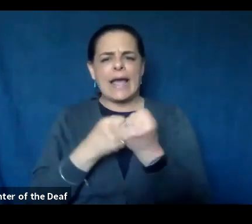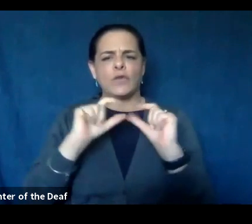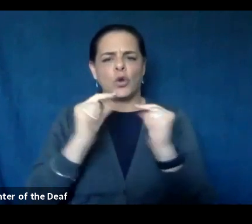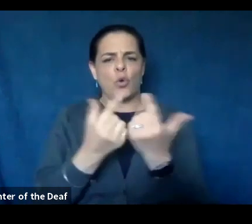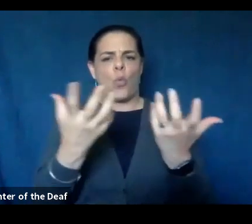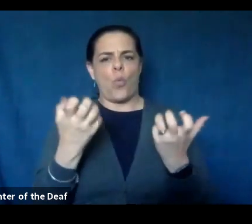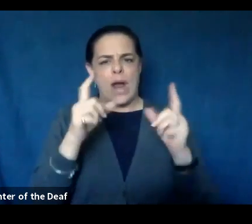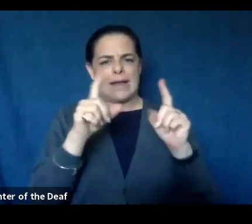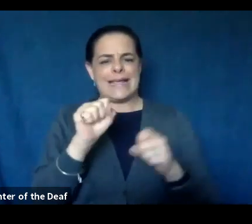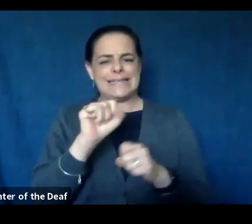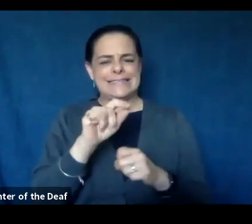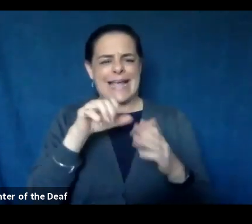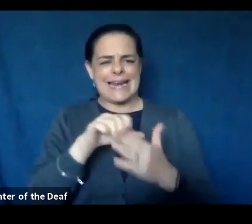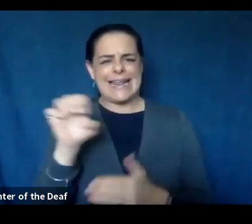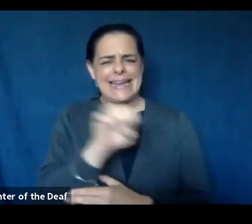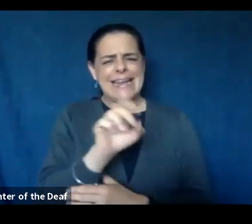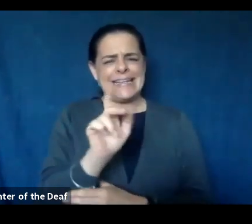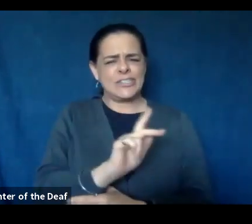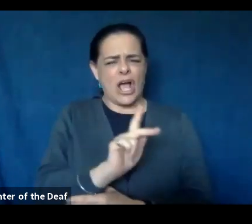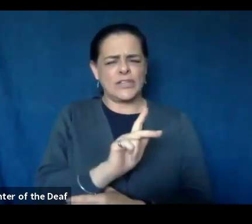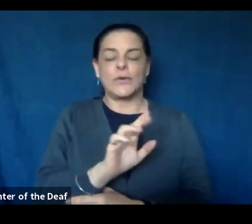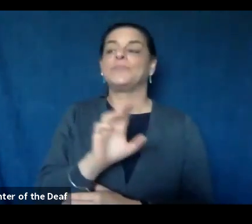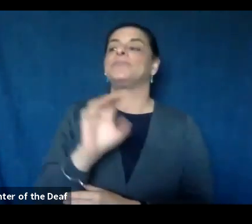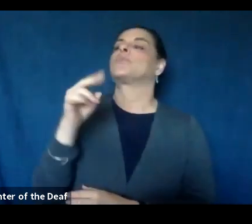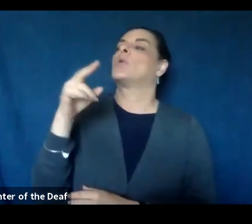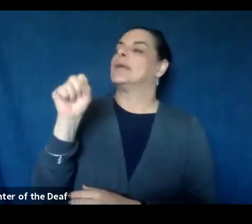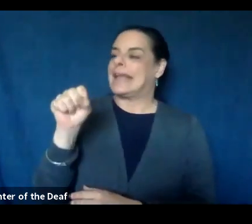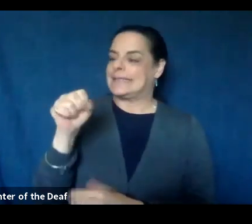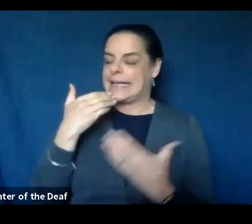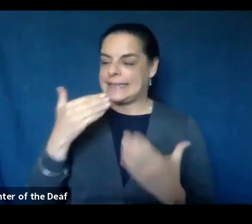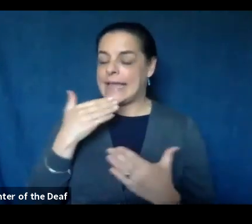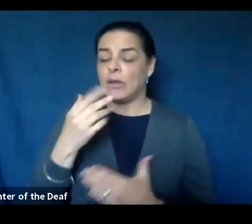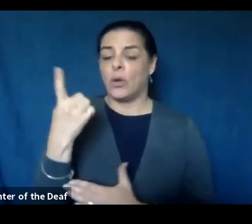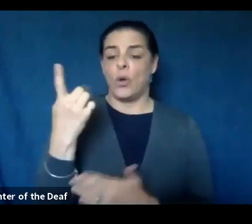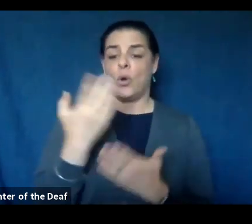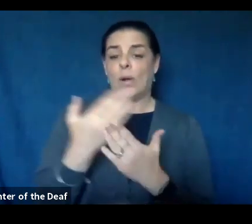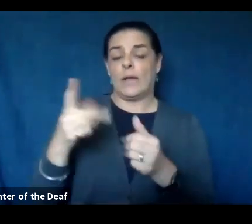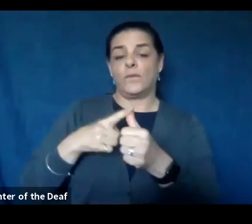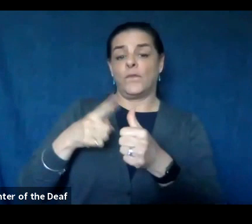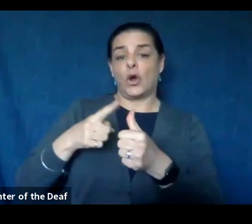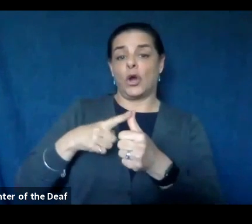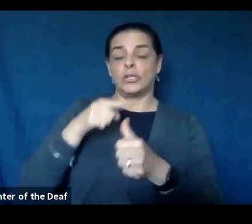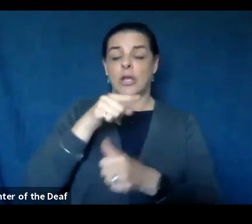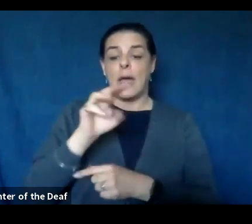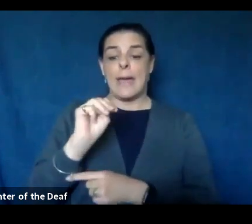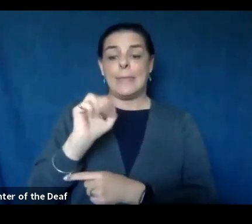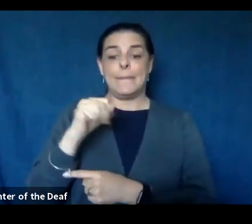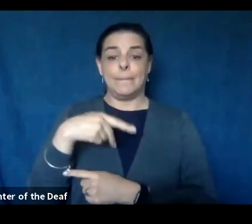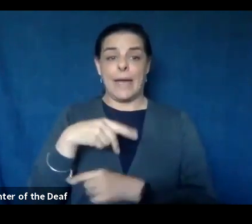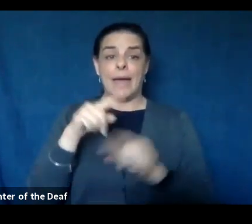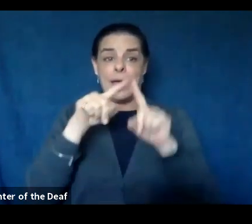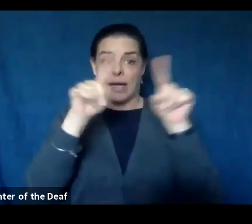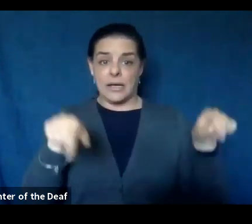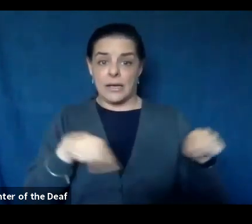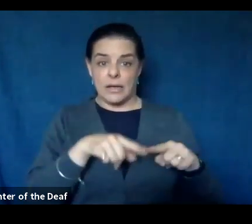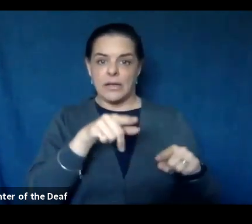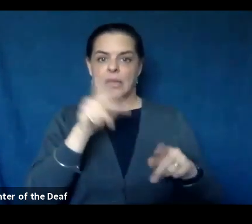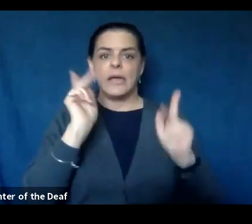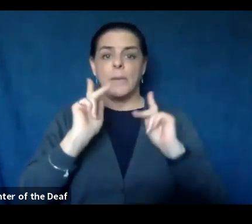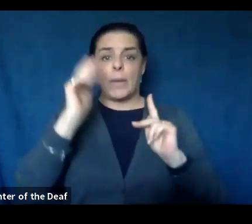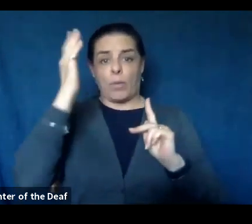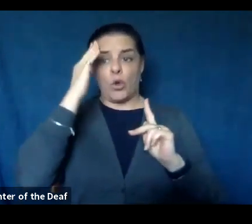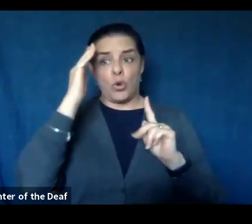Okay, thank you. So yes, one of the things, first of all, for the map, if people know of